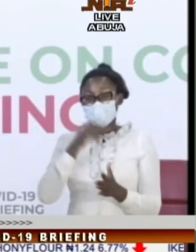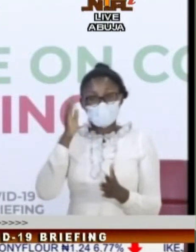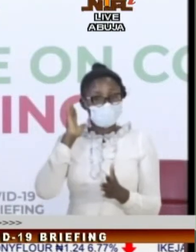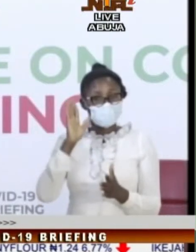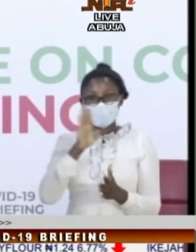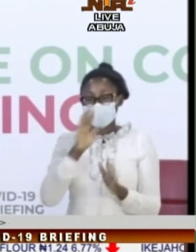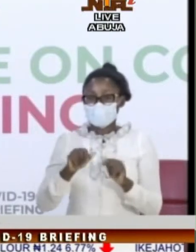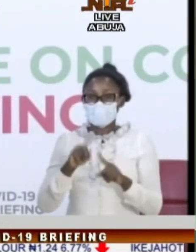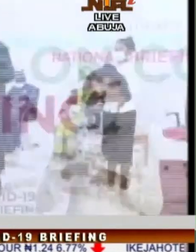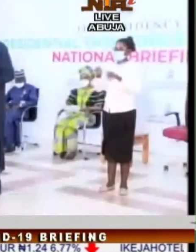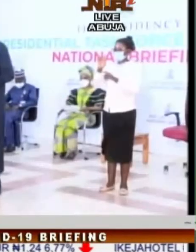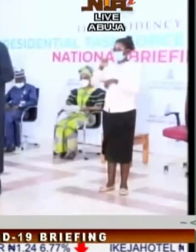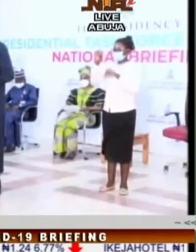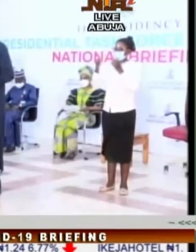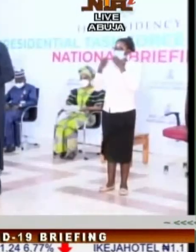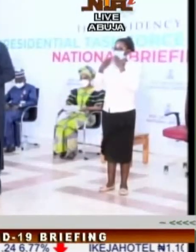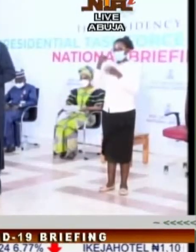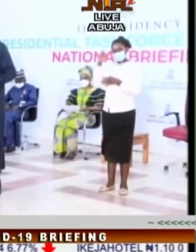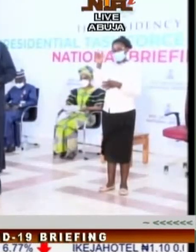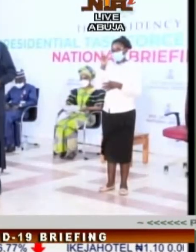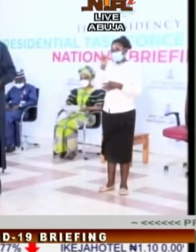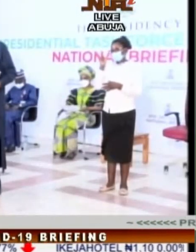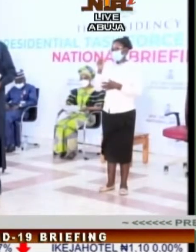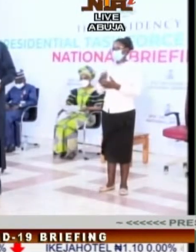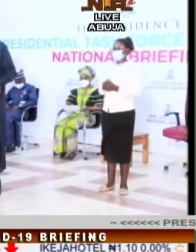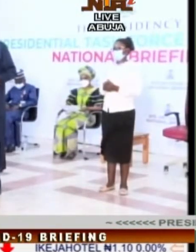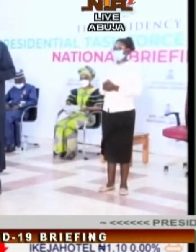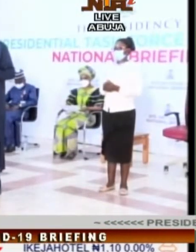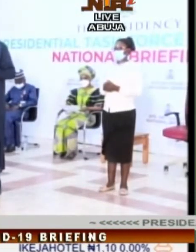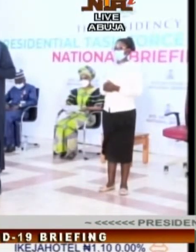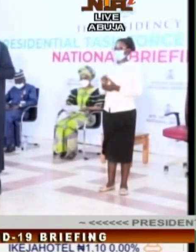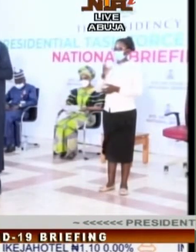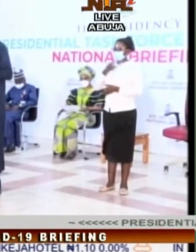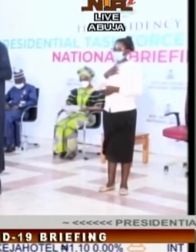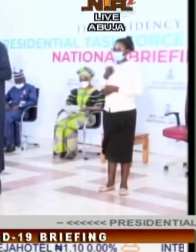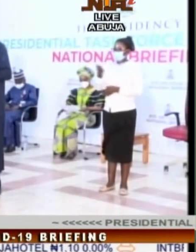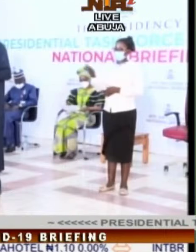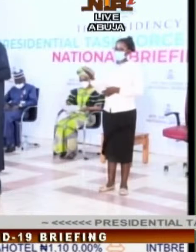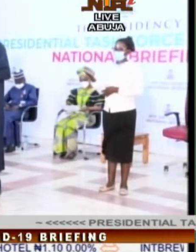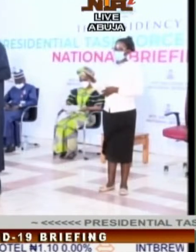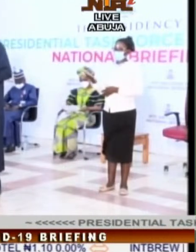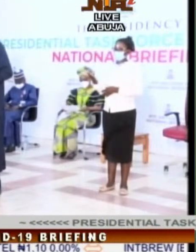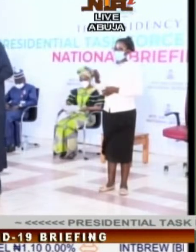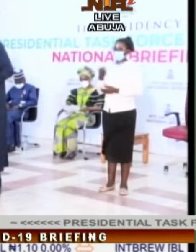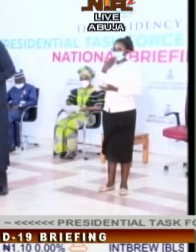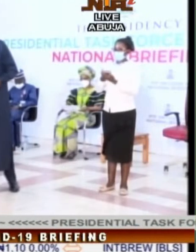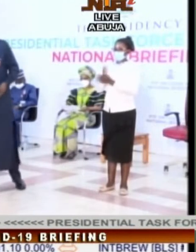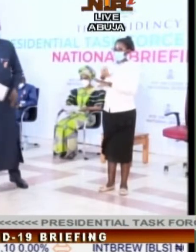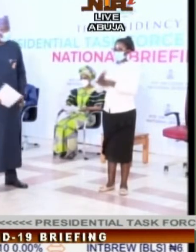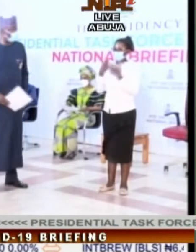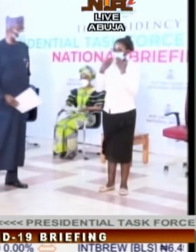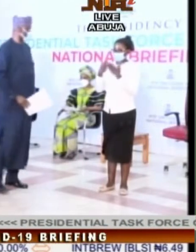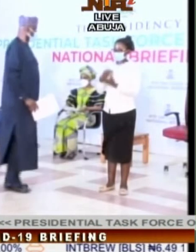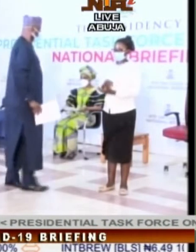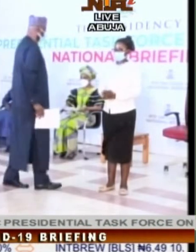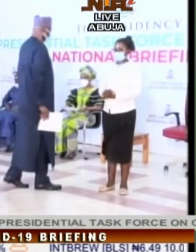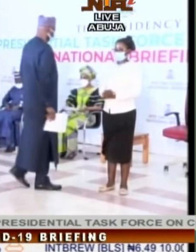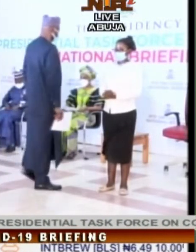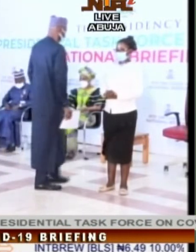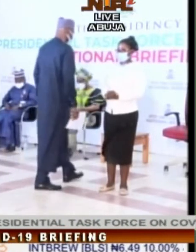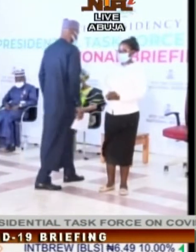I thank you all for listening. I wish you a great evening. Thank you.